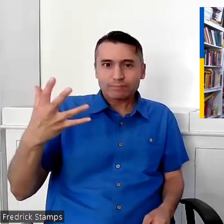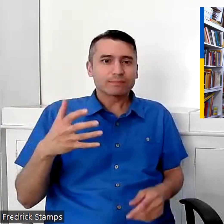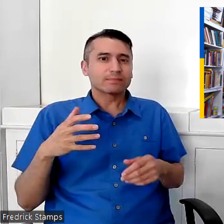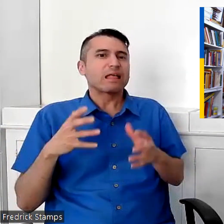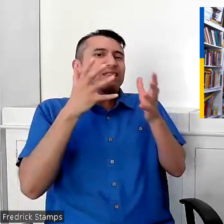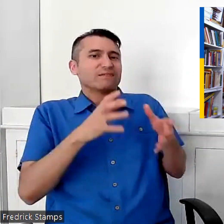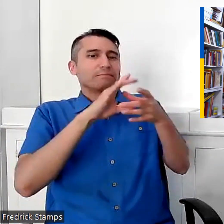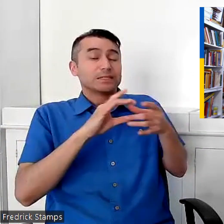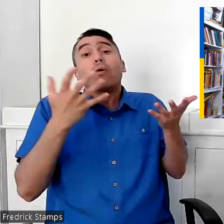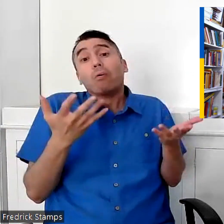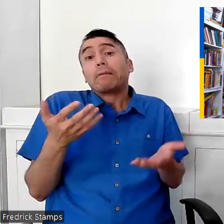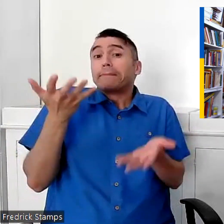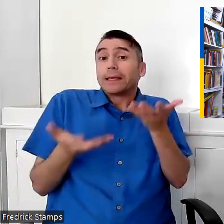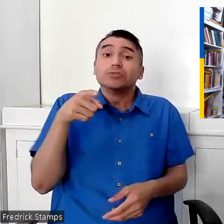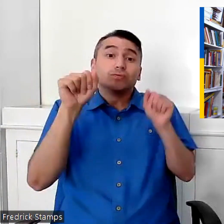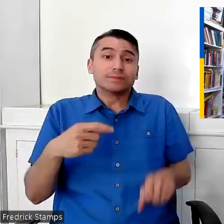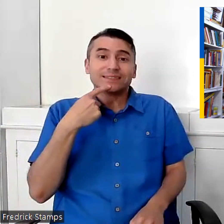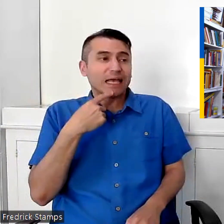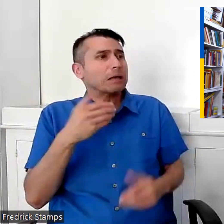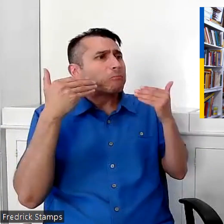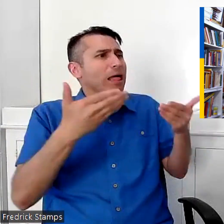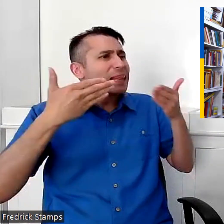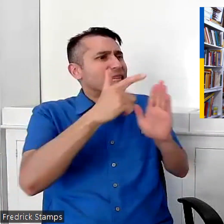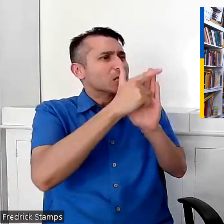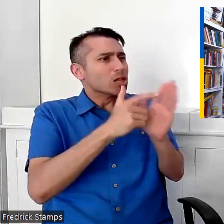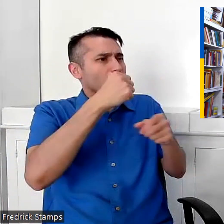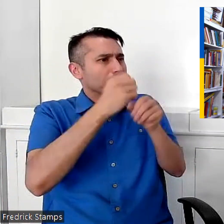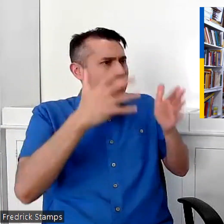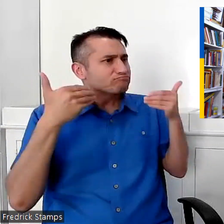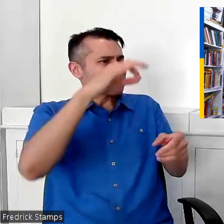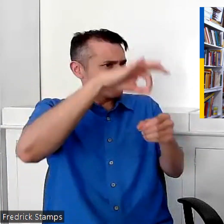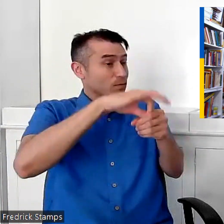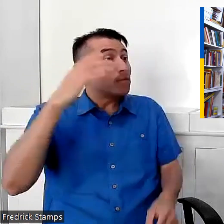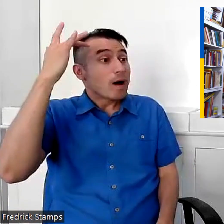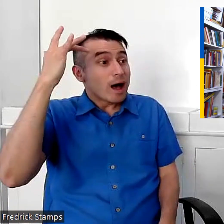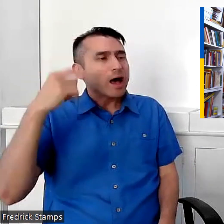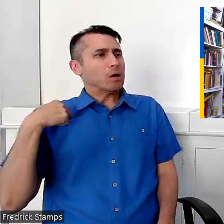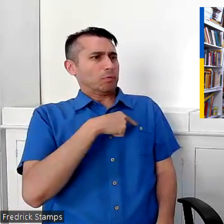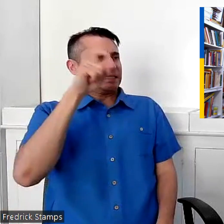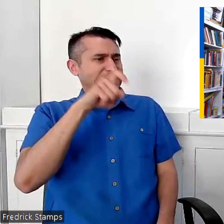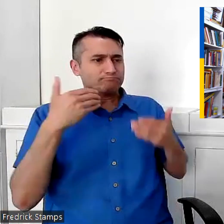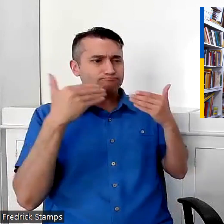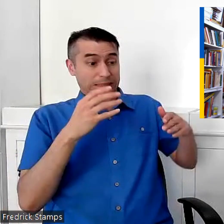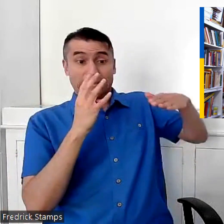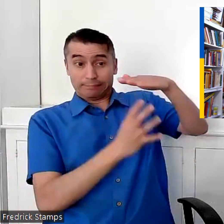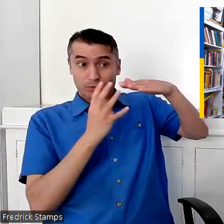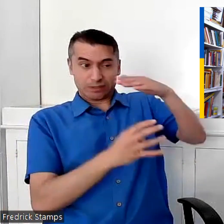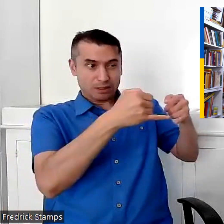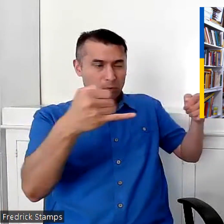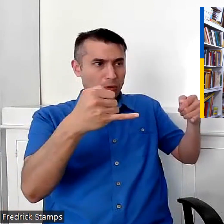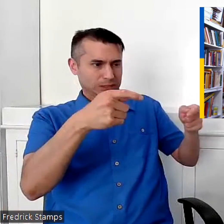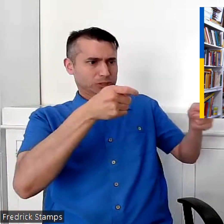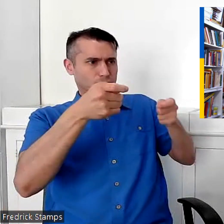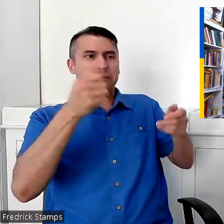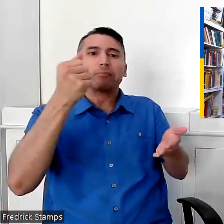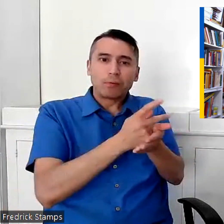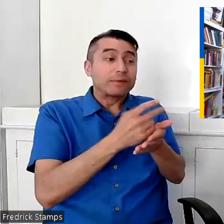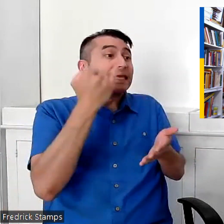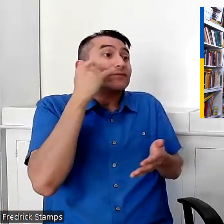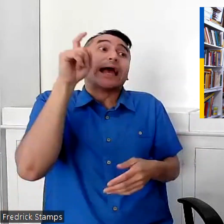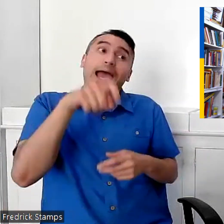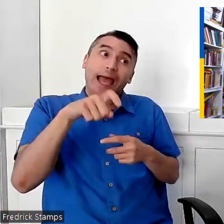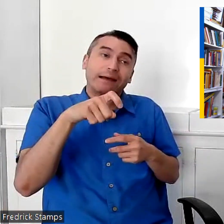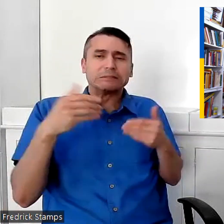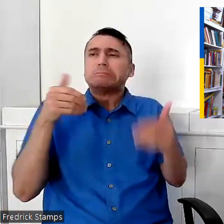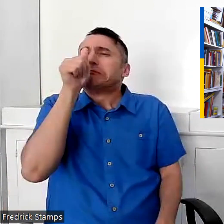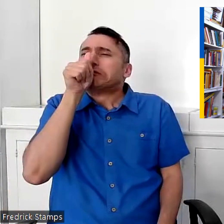of that. Or maybe you'd say, put this on the floor vote because you want to see immigration get passed.